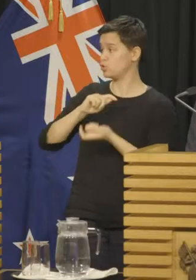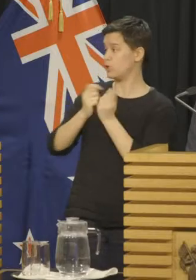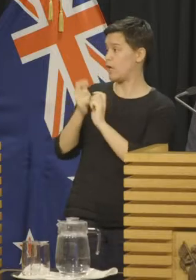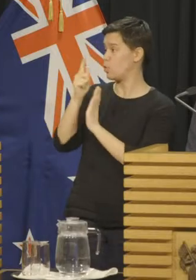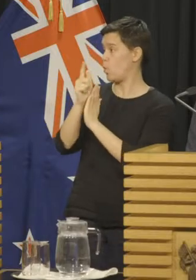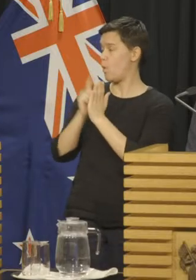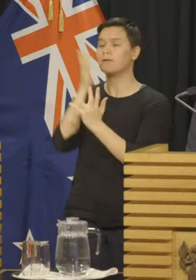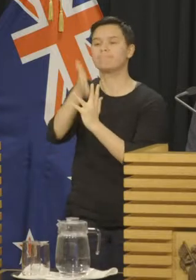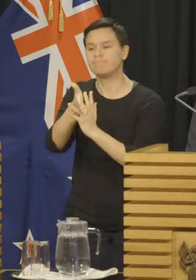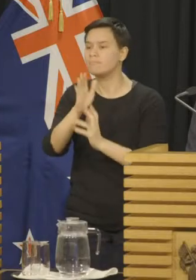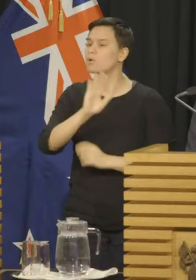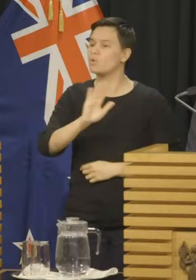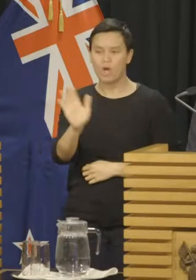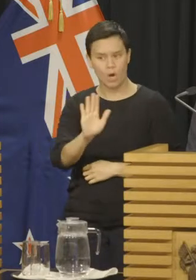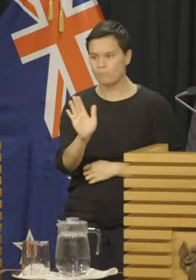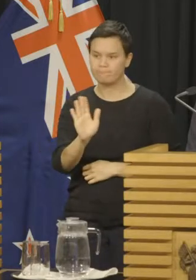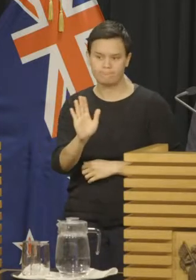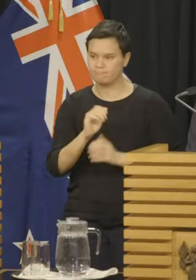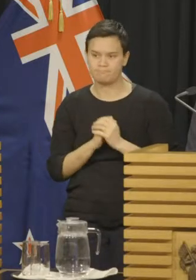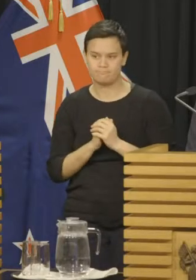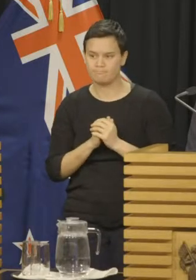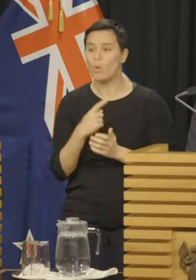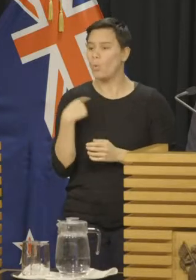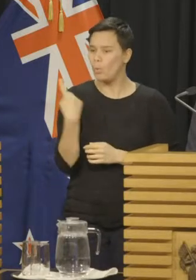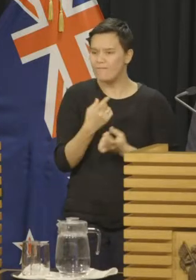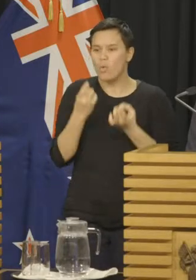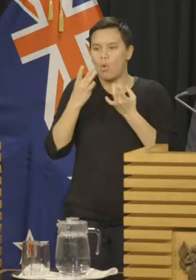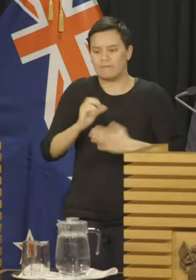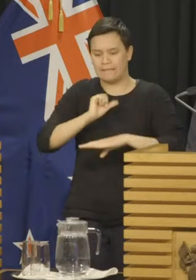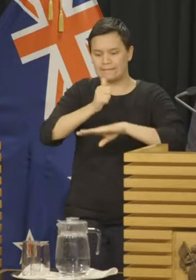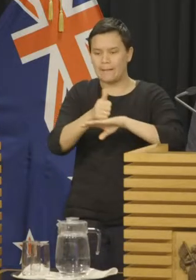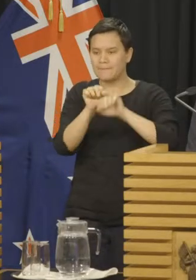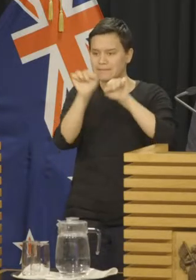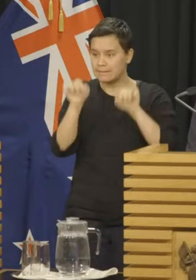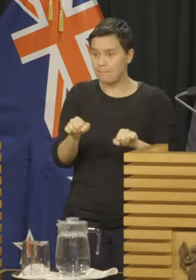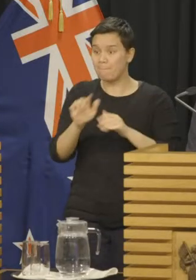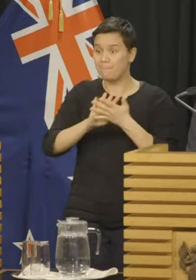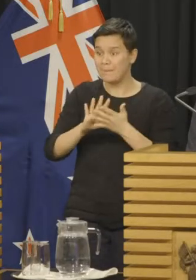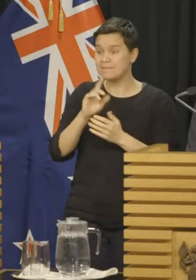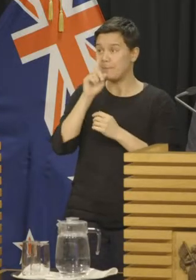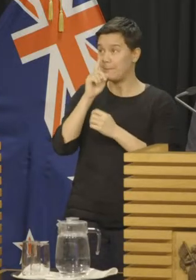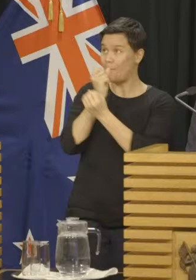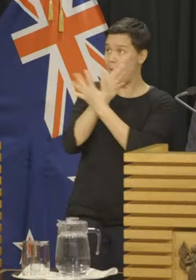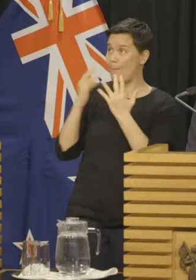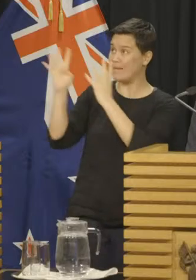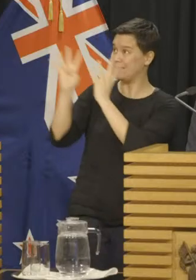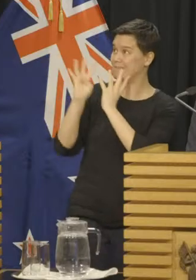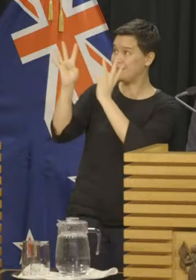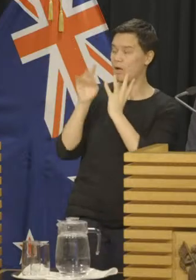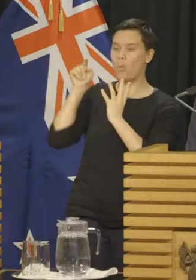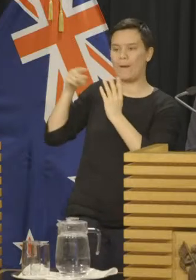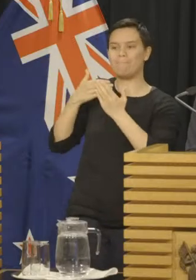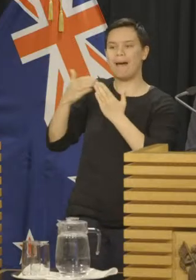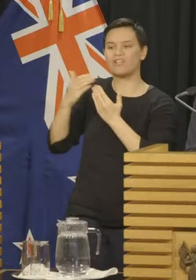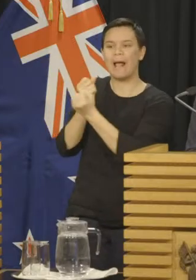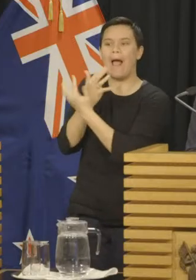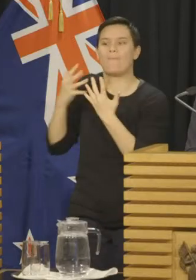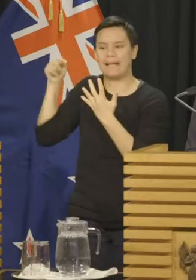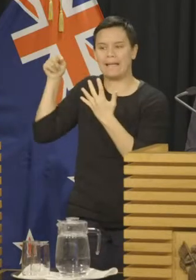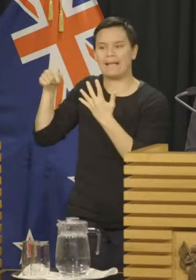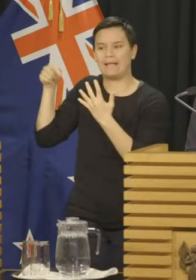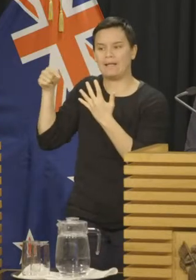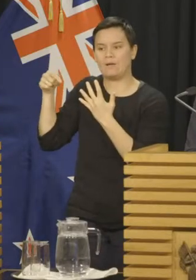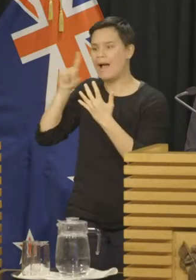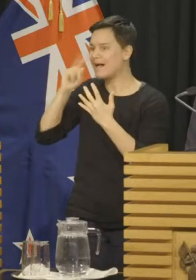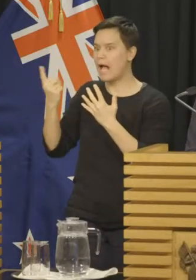have already put in place measures that help us manage flow. And so those, of course, continue to be important because what